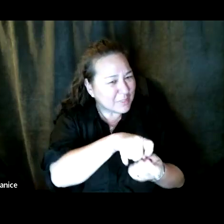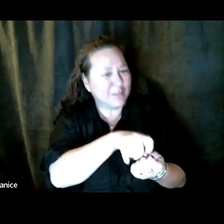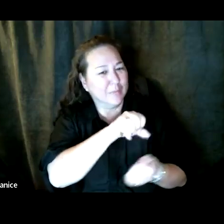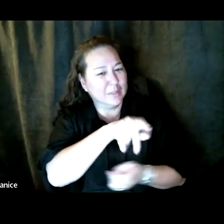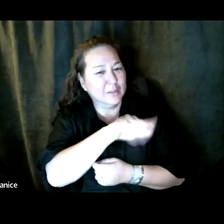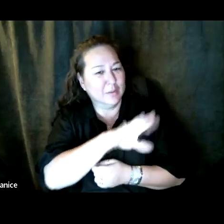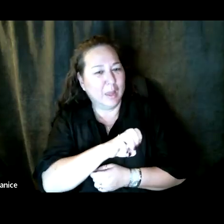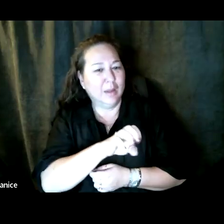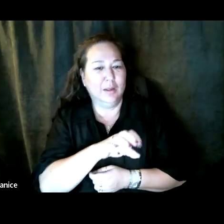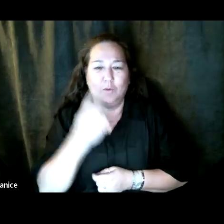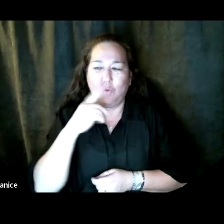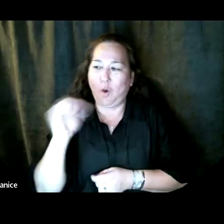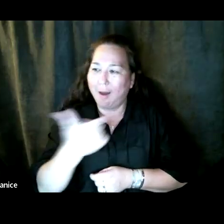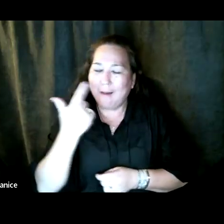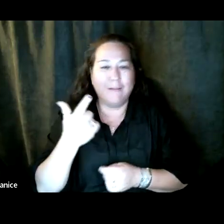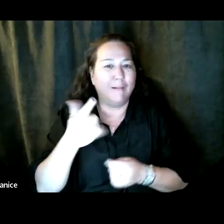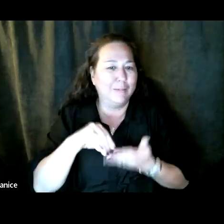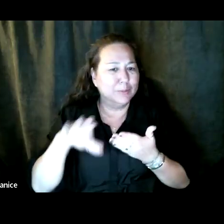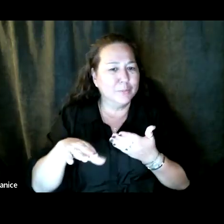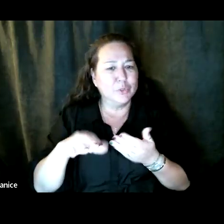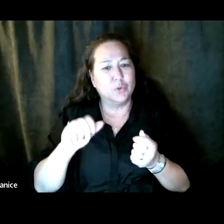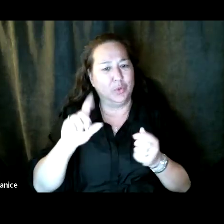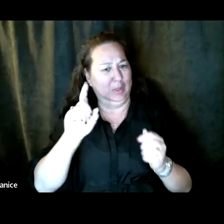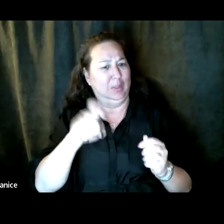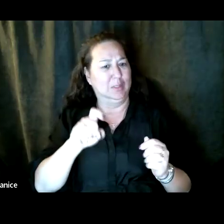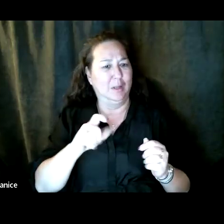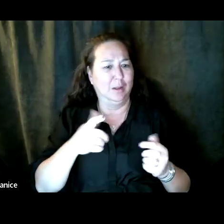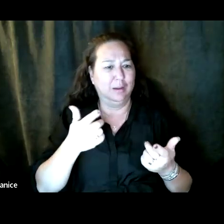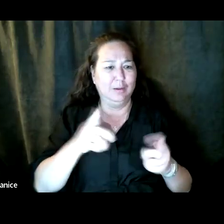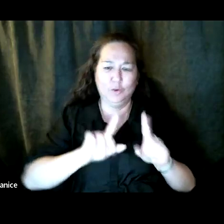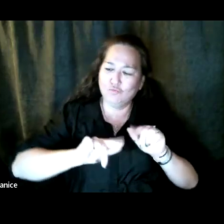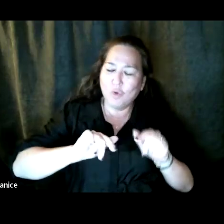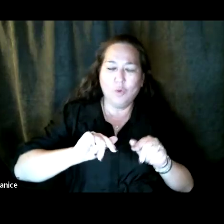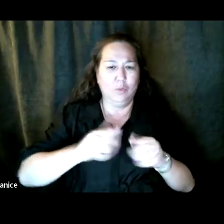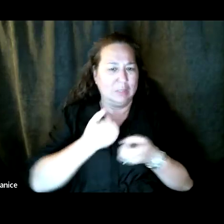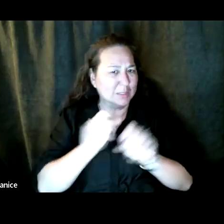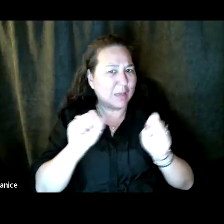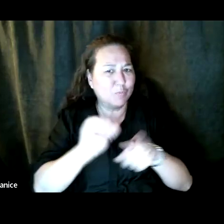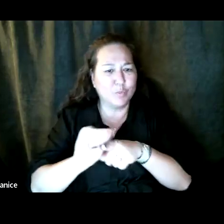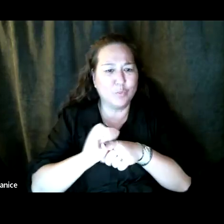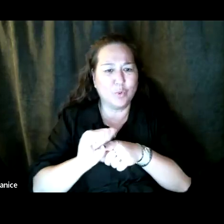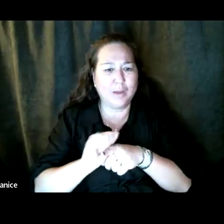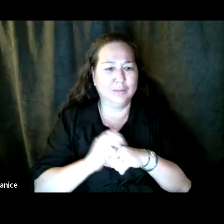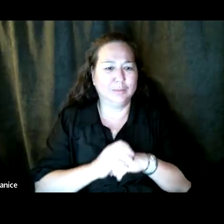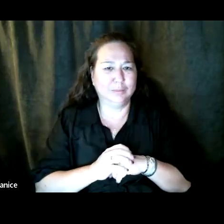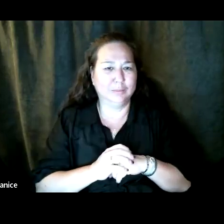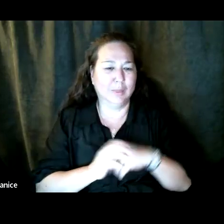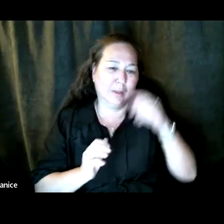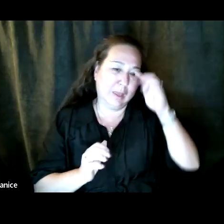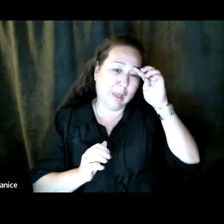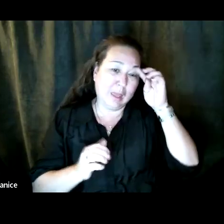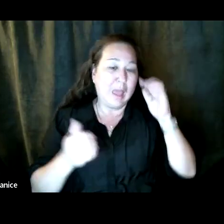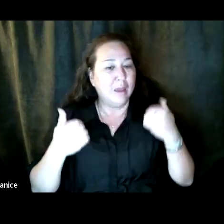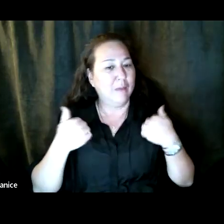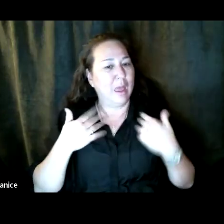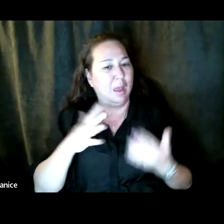track, which is a very popular sport in the district. We have middle school track. I have kids from the Condon that I taught at that did